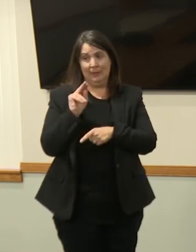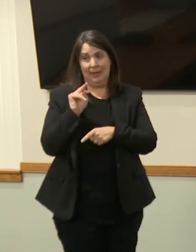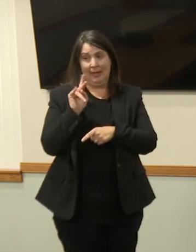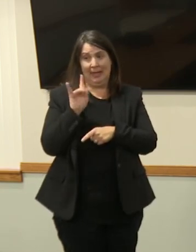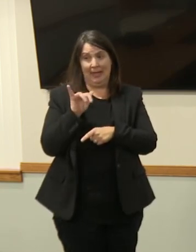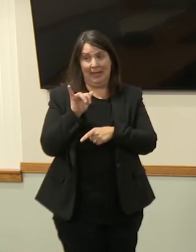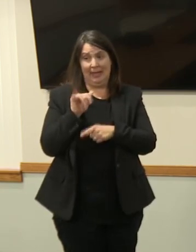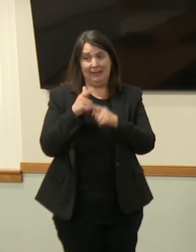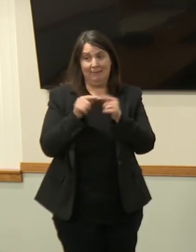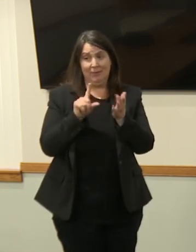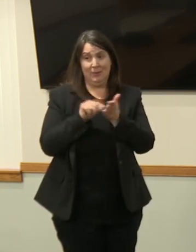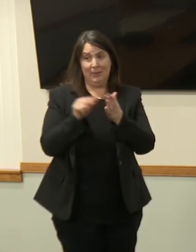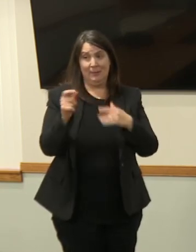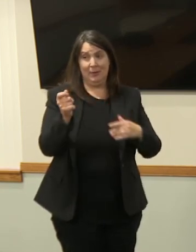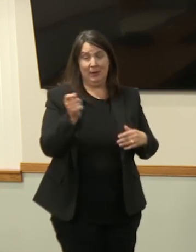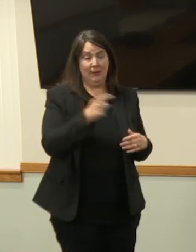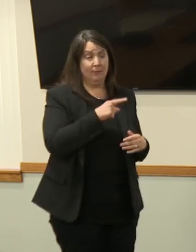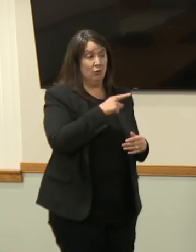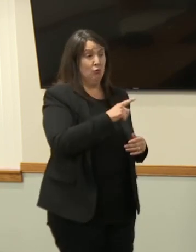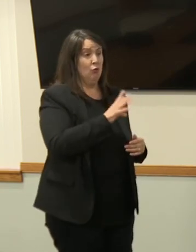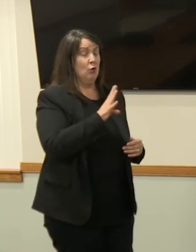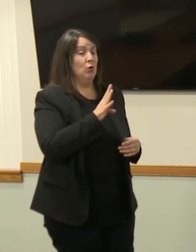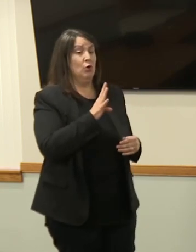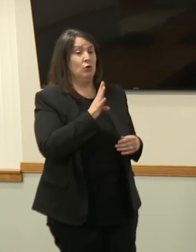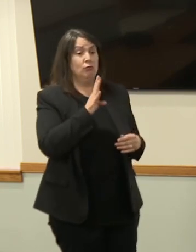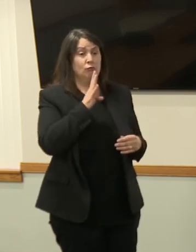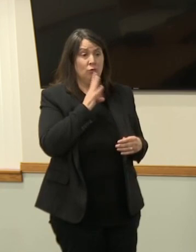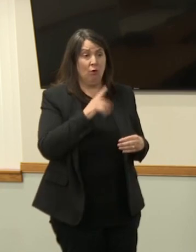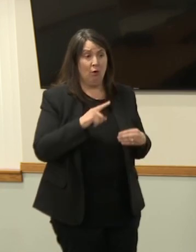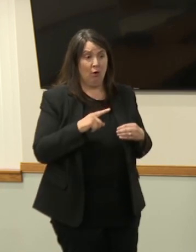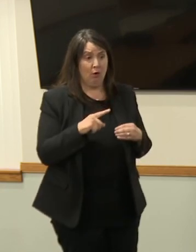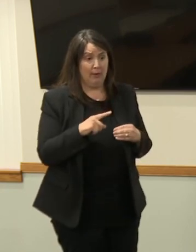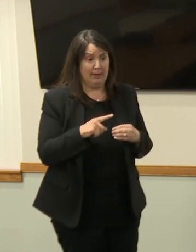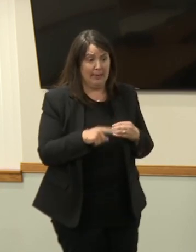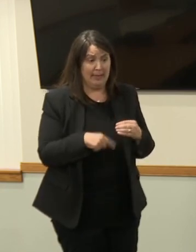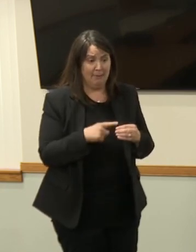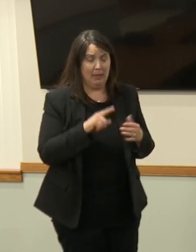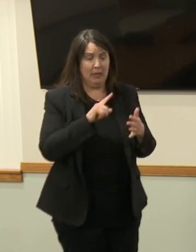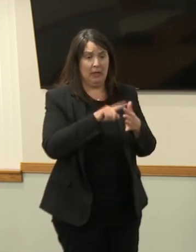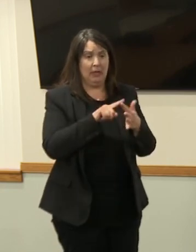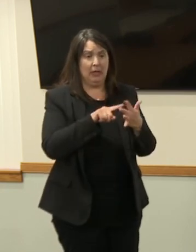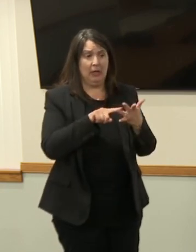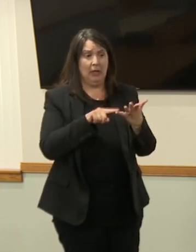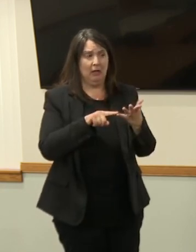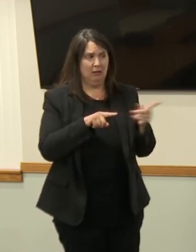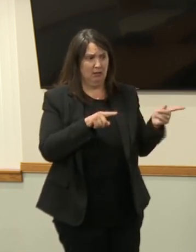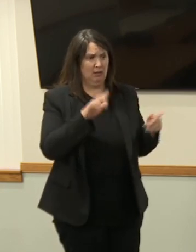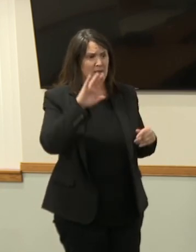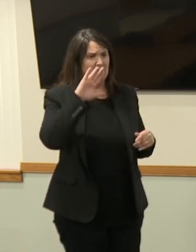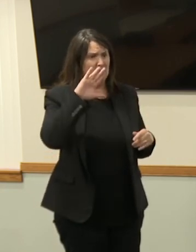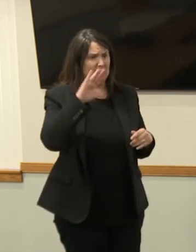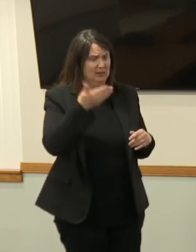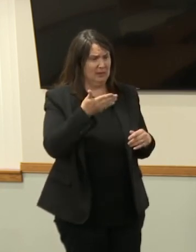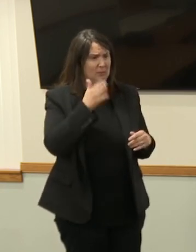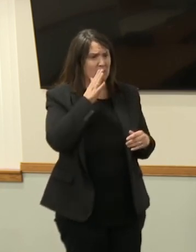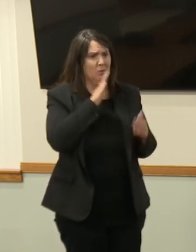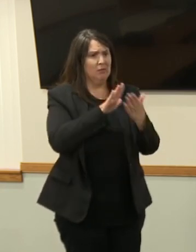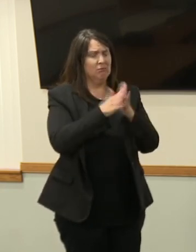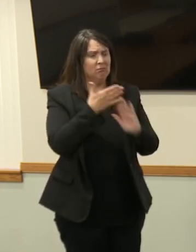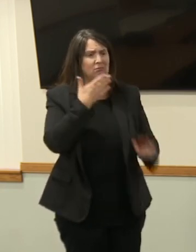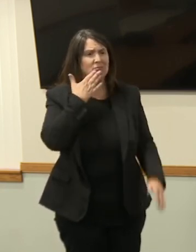rise and given the way that you are talking, ma'am, it seems like we're going to get hit with this.